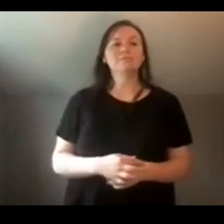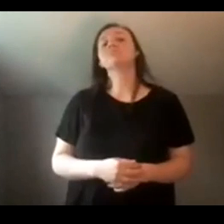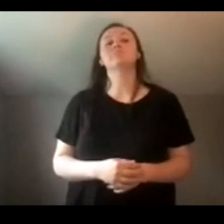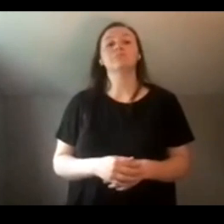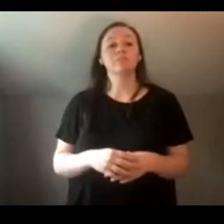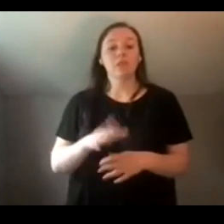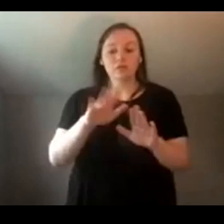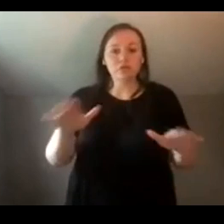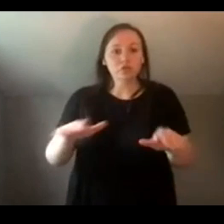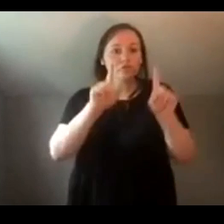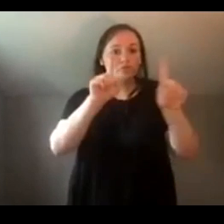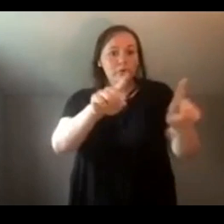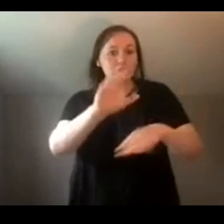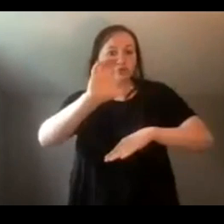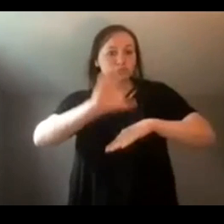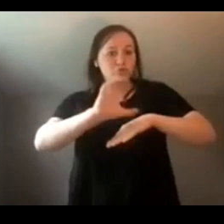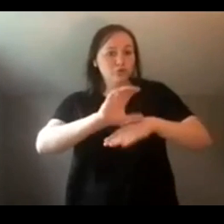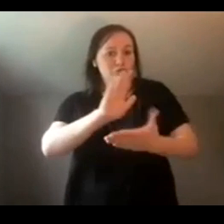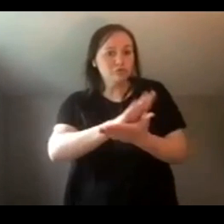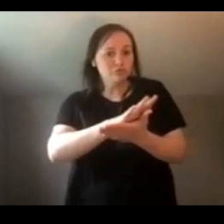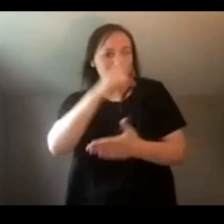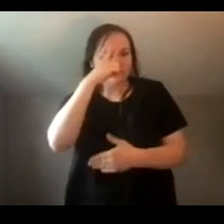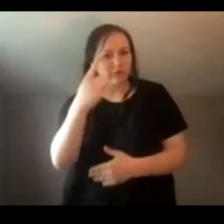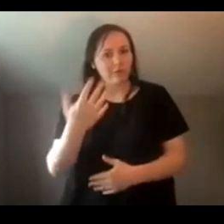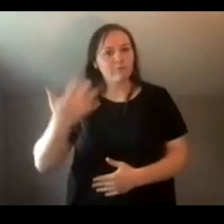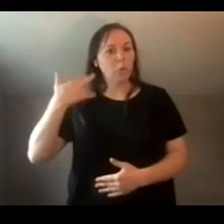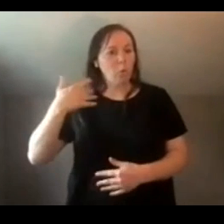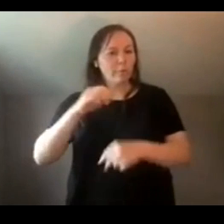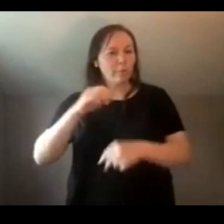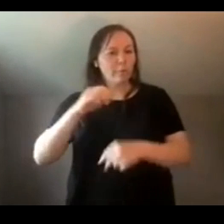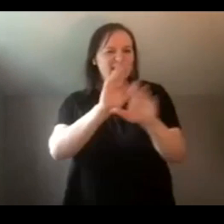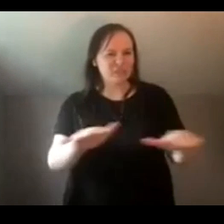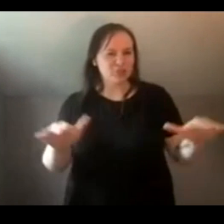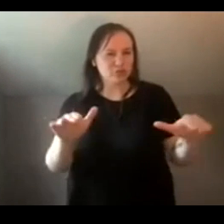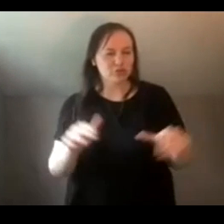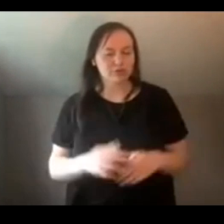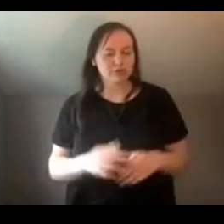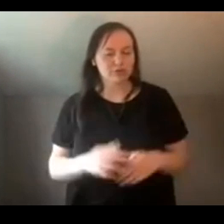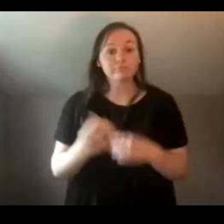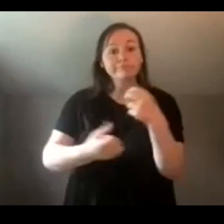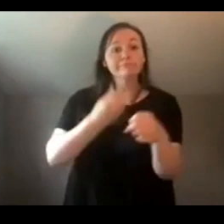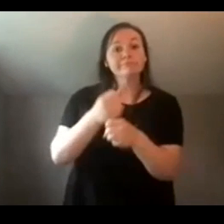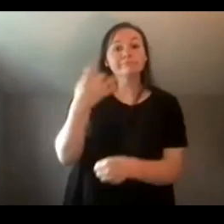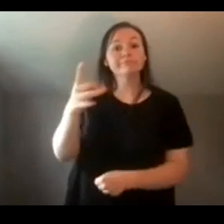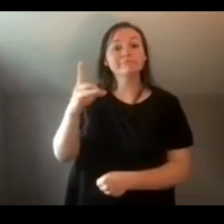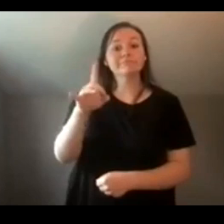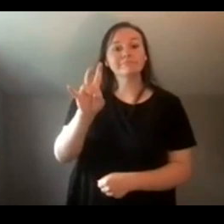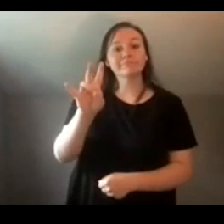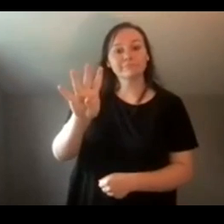up for former slave children. In 1874,